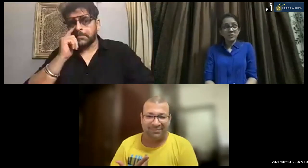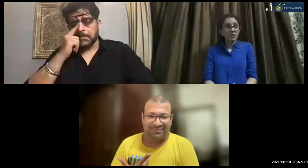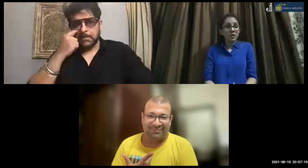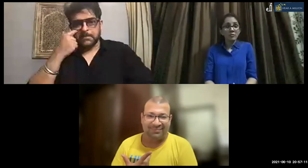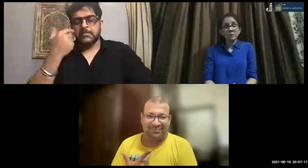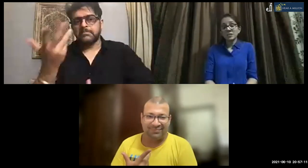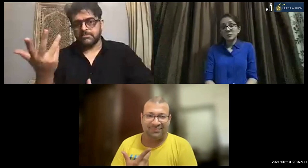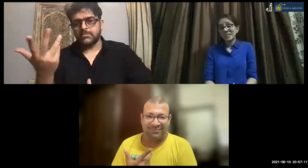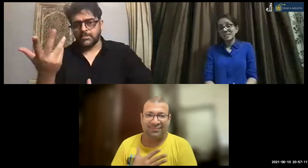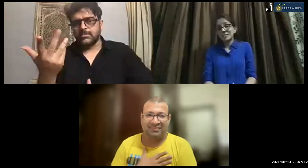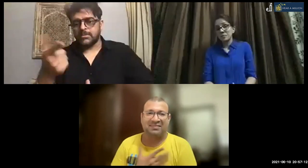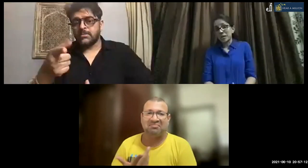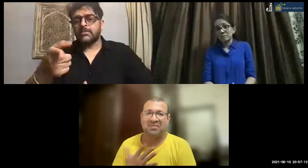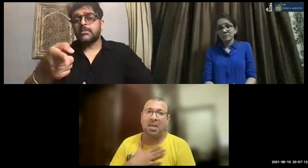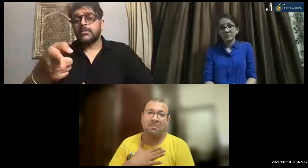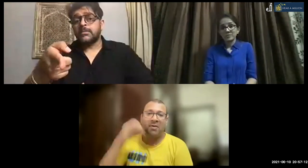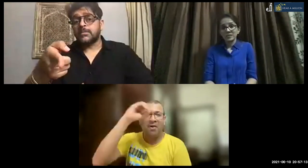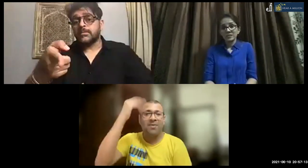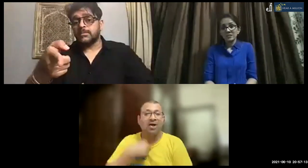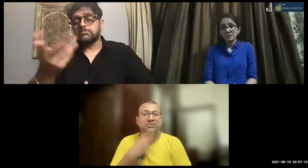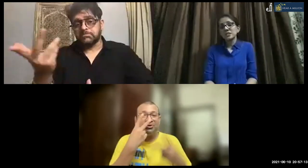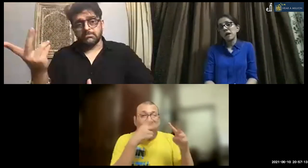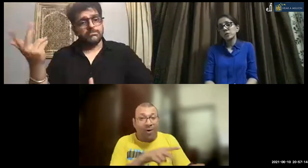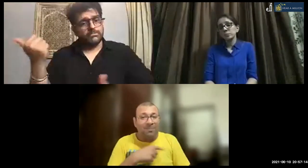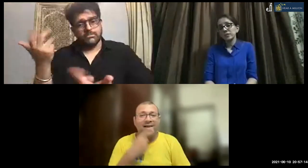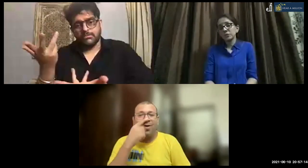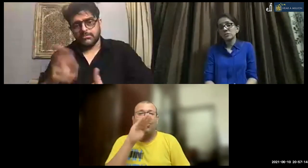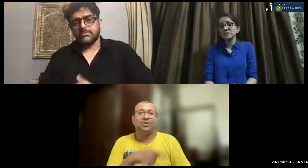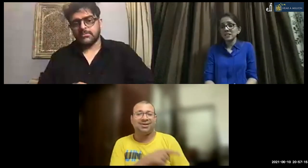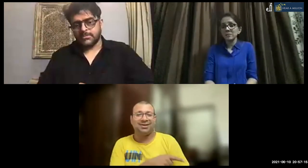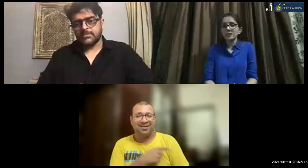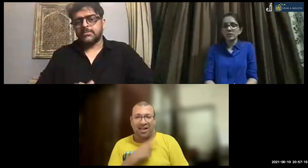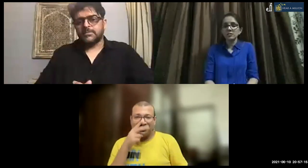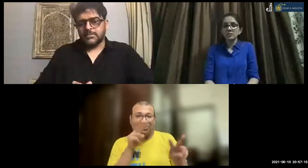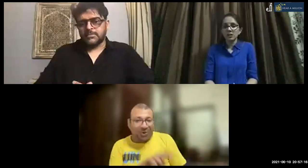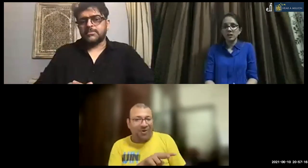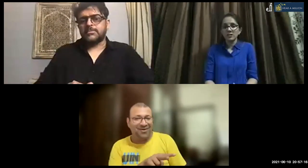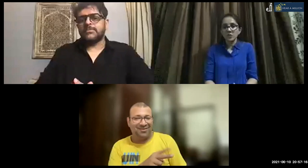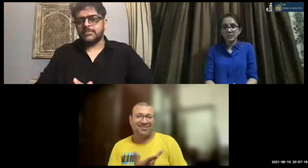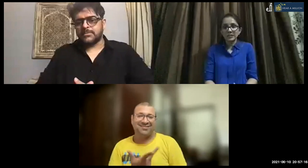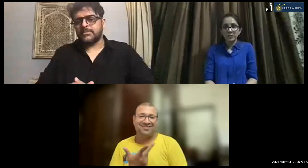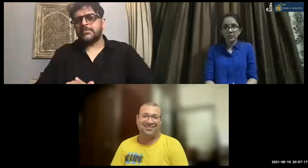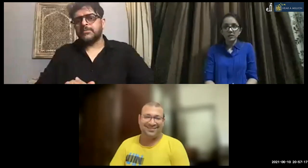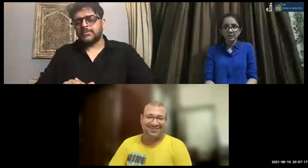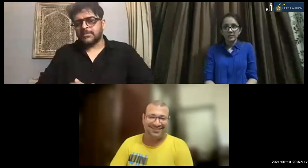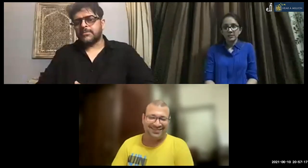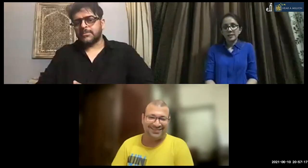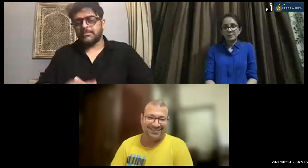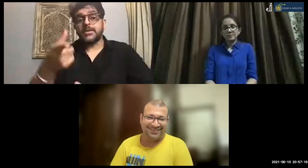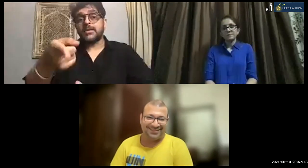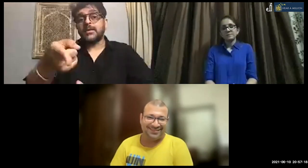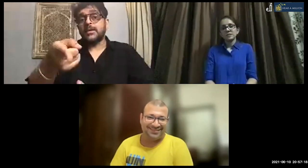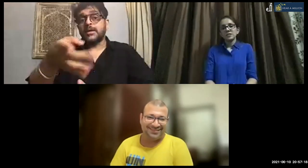when a lot of people are speaking at the same time. So that's my opinion, because I've seen my daughters struggle. That,